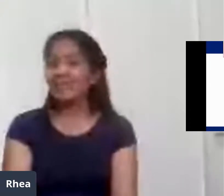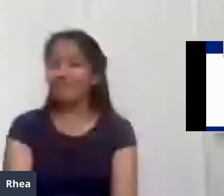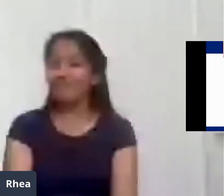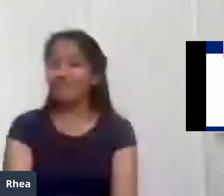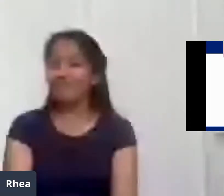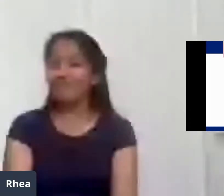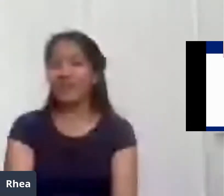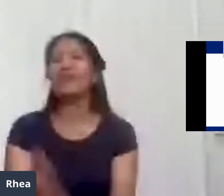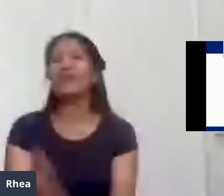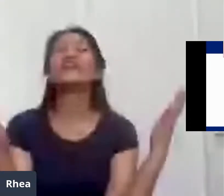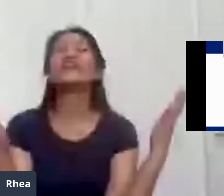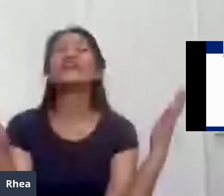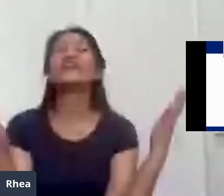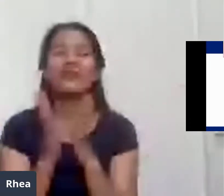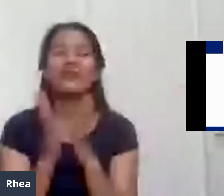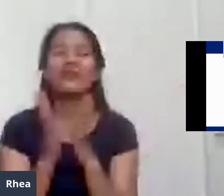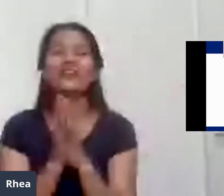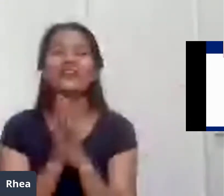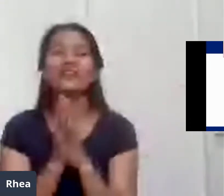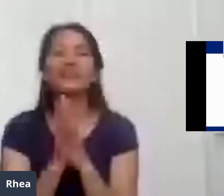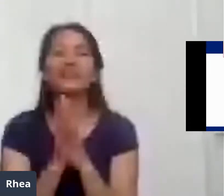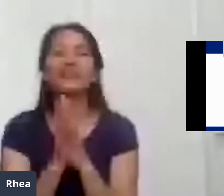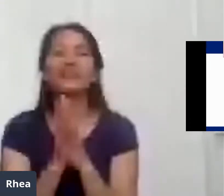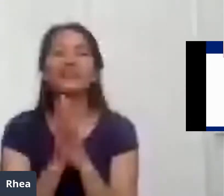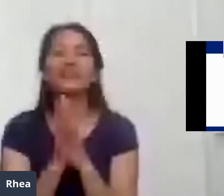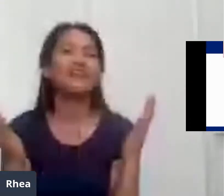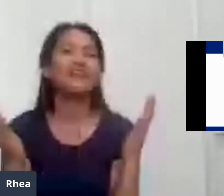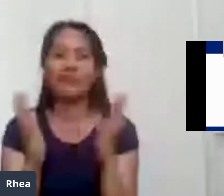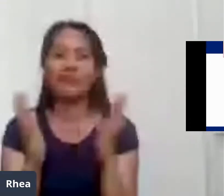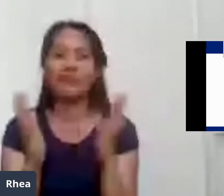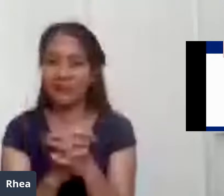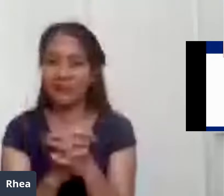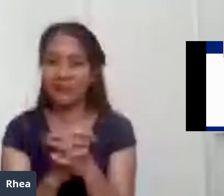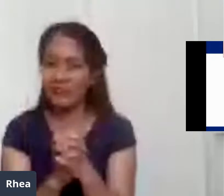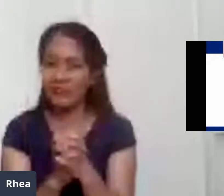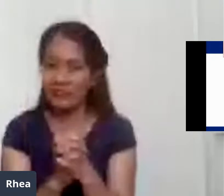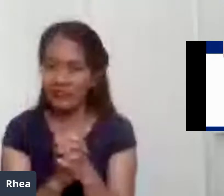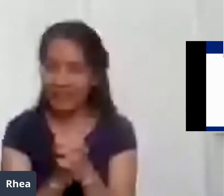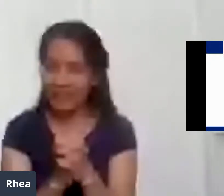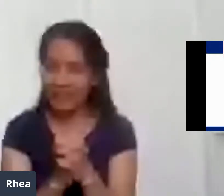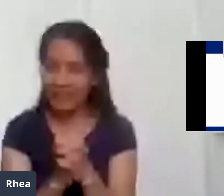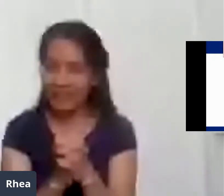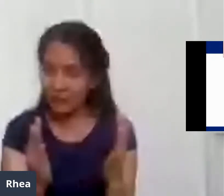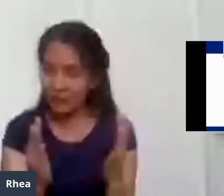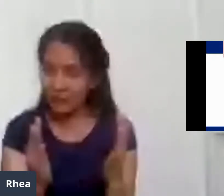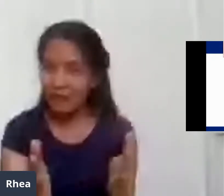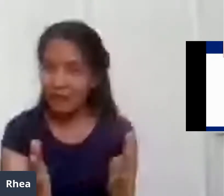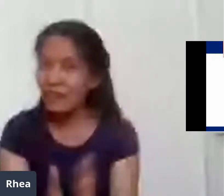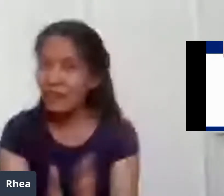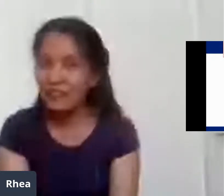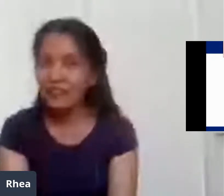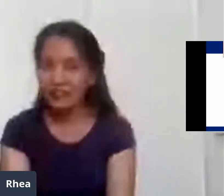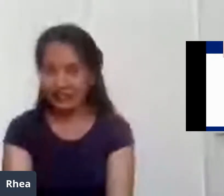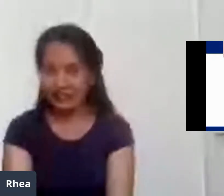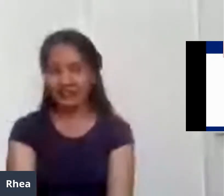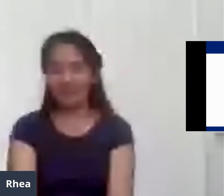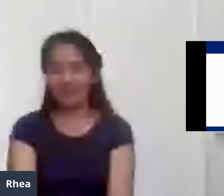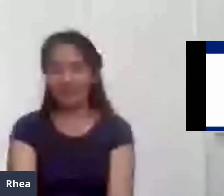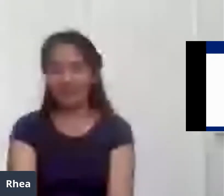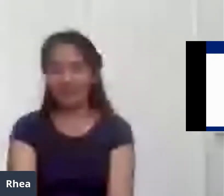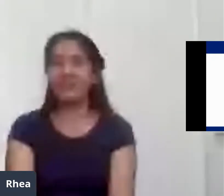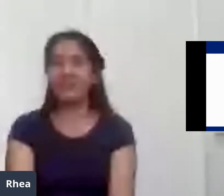Okay? Hopefully our afternoon is so colorful because we need to study also some